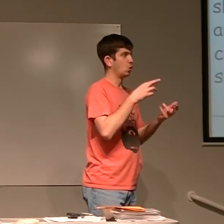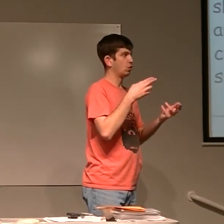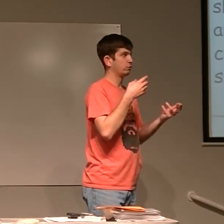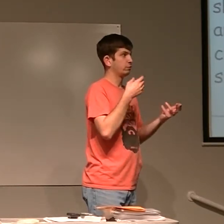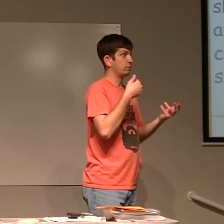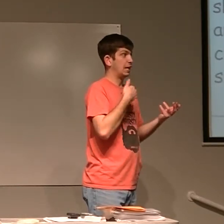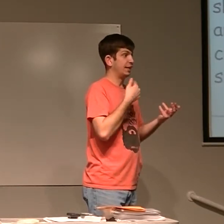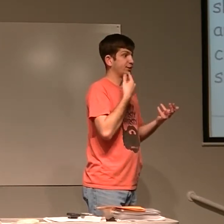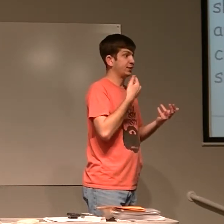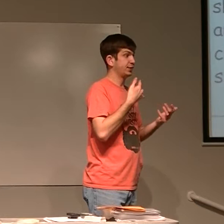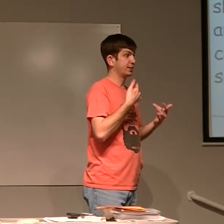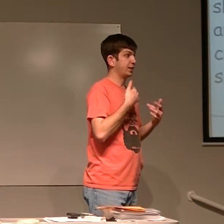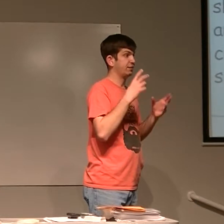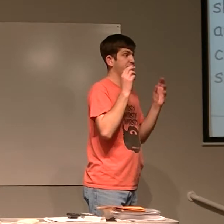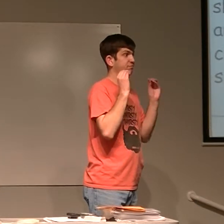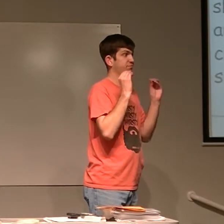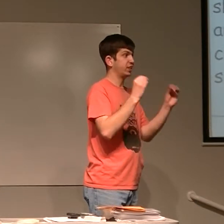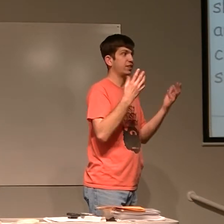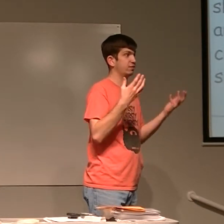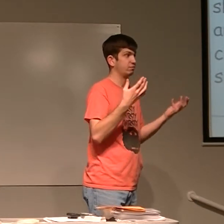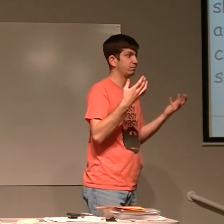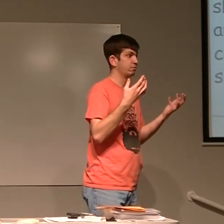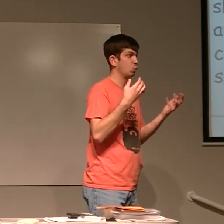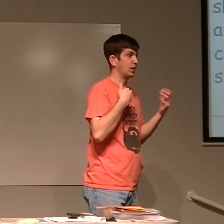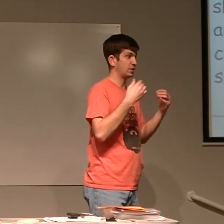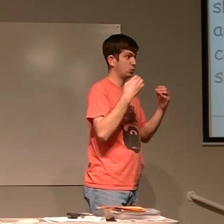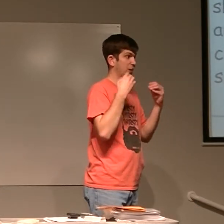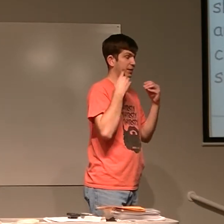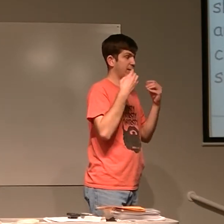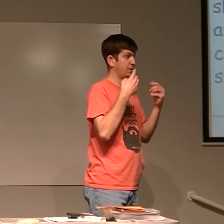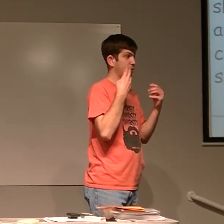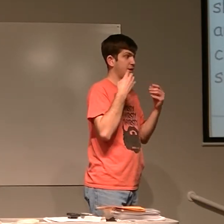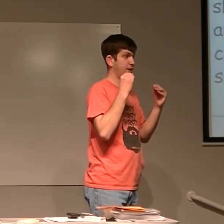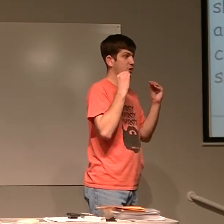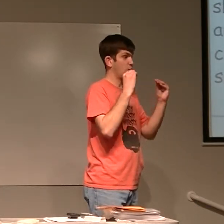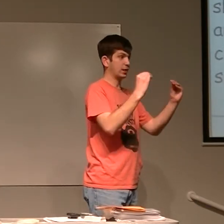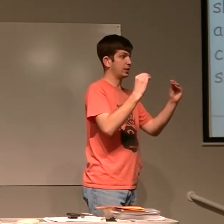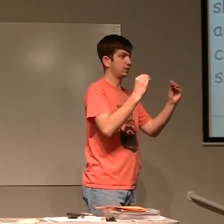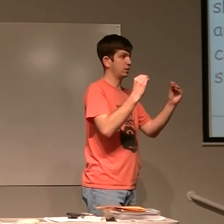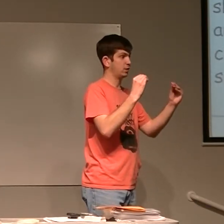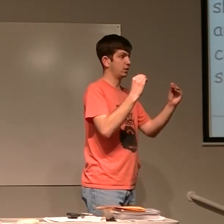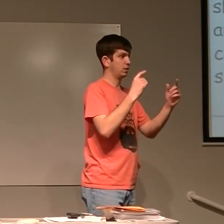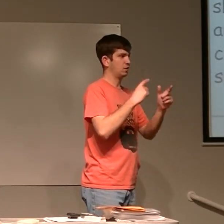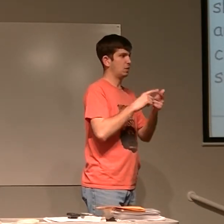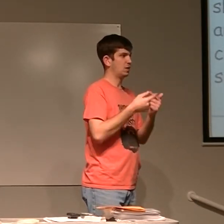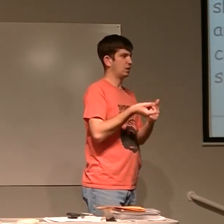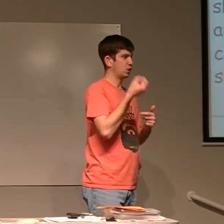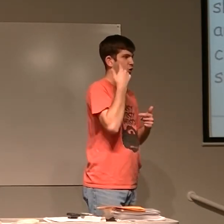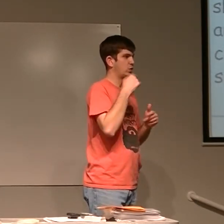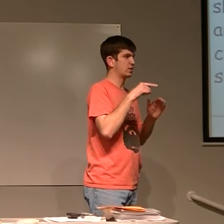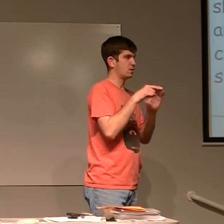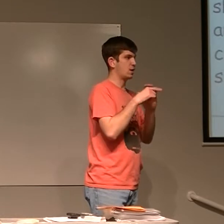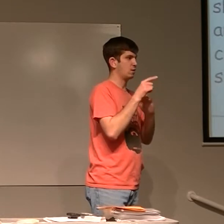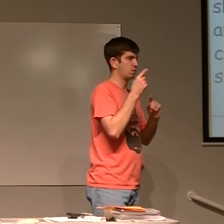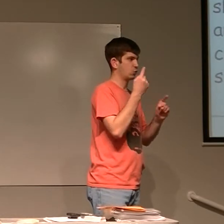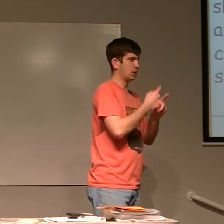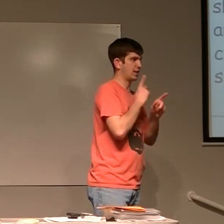or I just tend to say nothing. When they see my head go like this, that means they know it's not the right